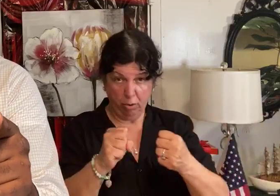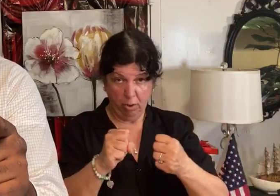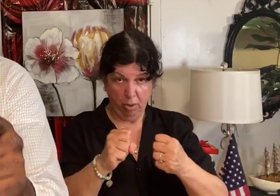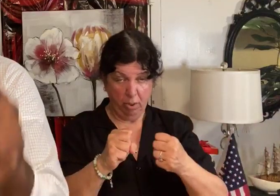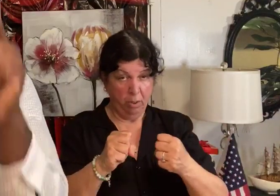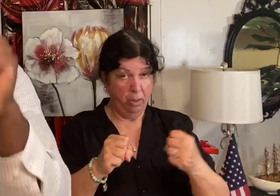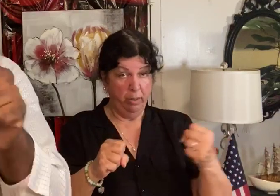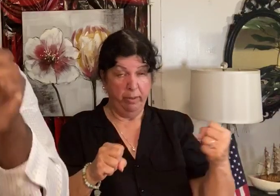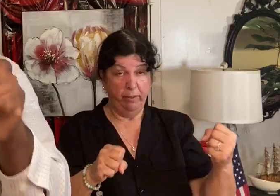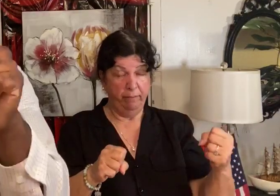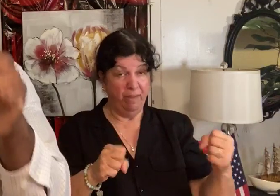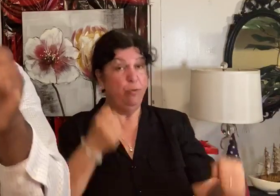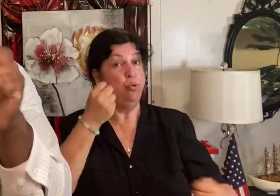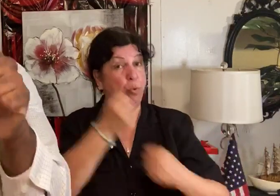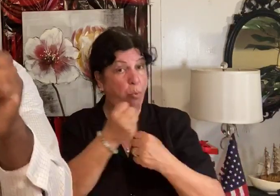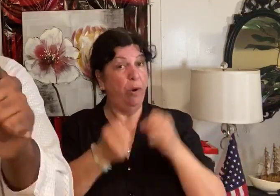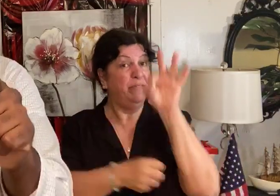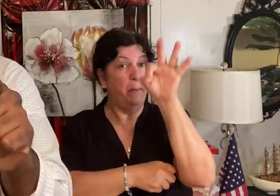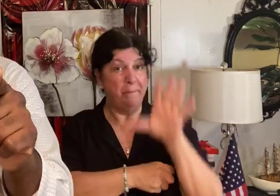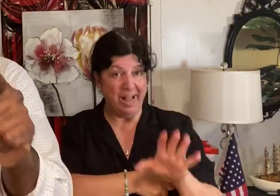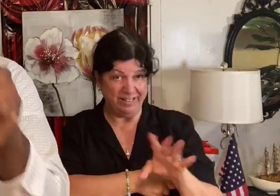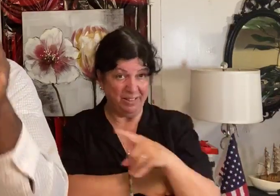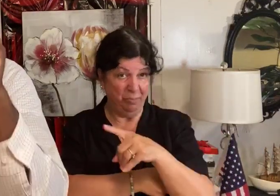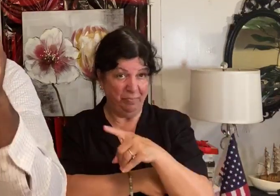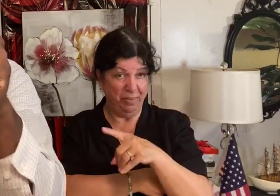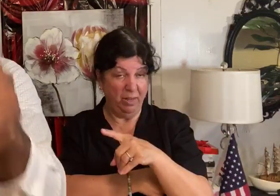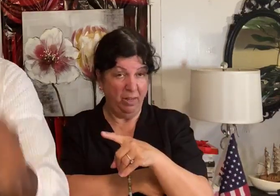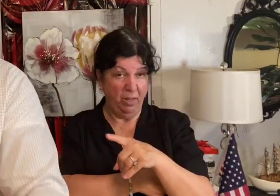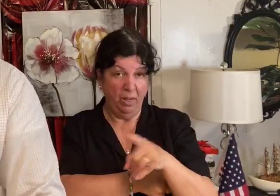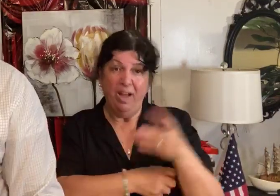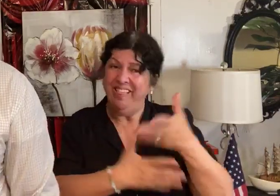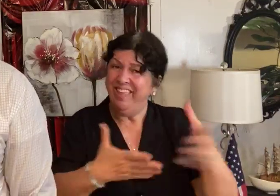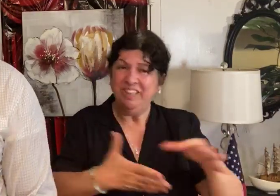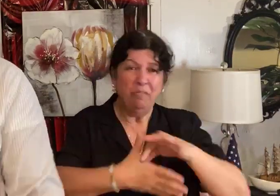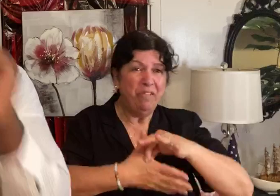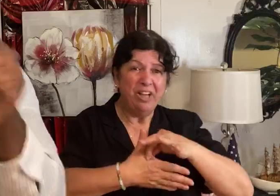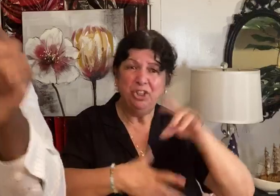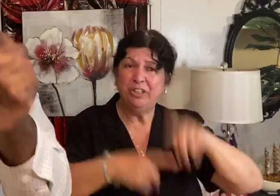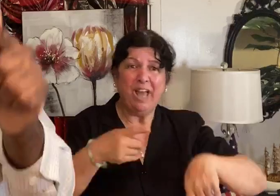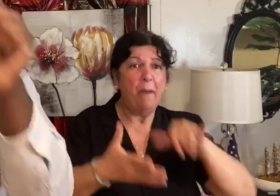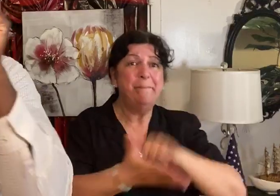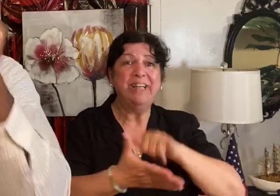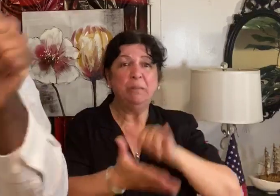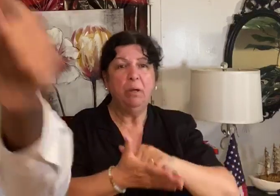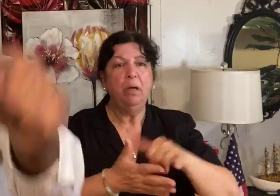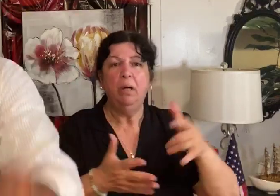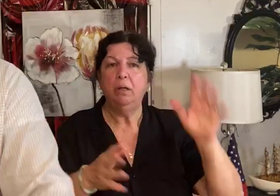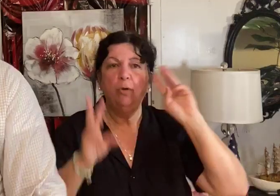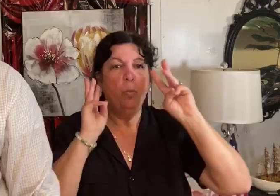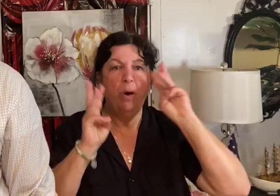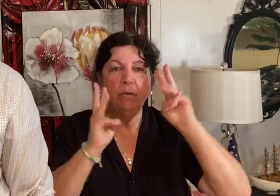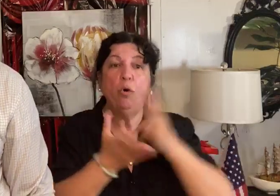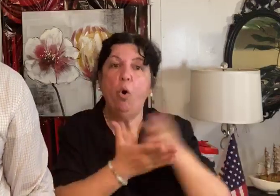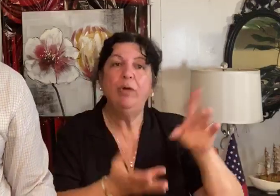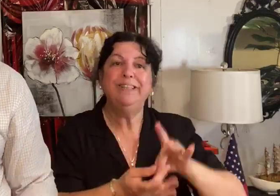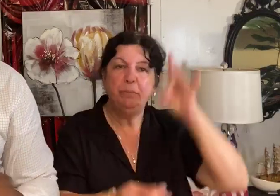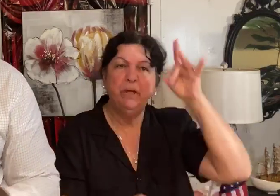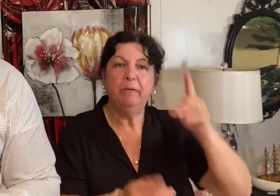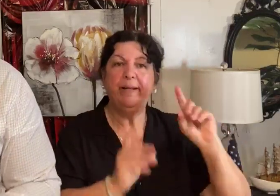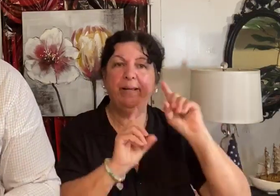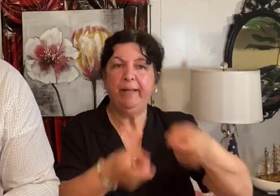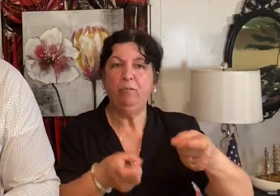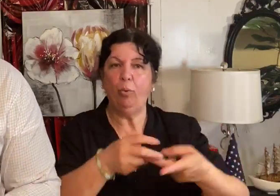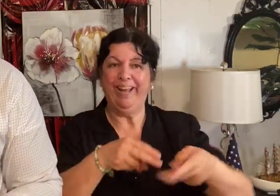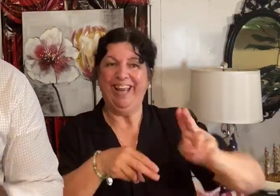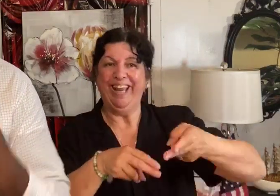in the church. And the things we can't do in the flesh, the Holy Spirit makes happen. God said, I'm the one that brings the